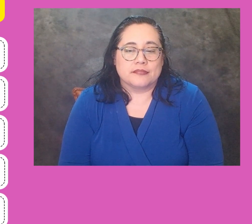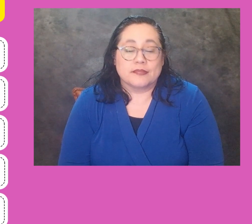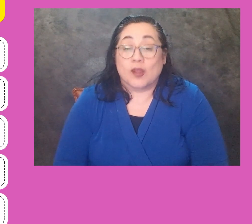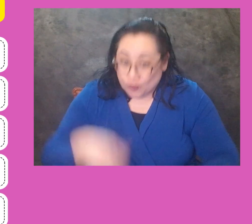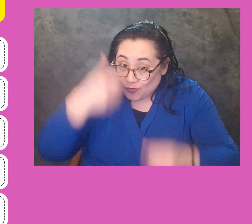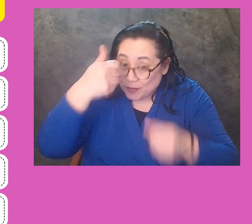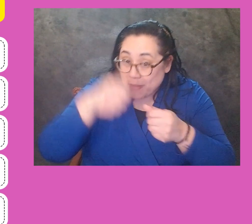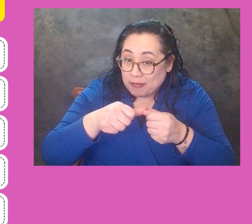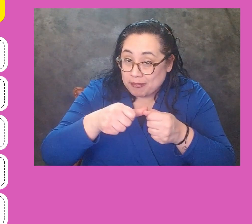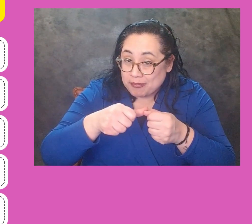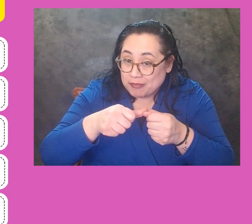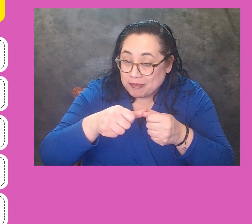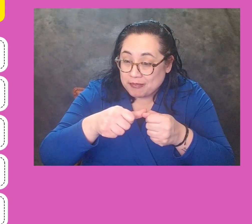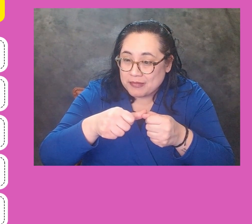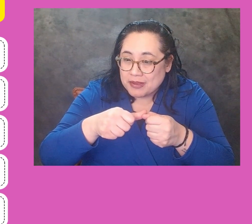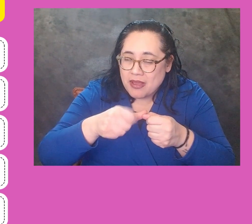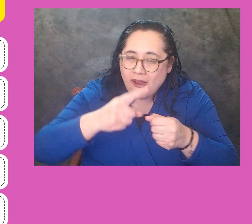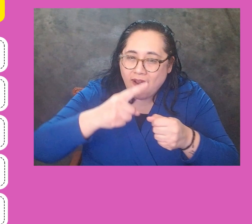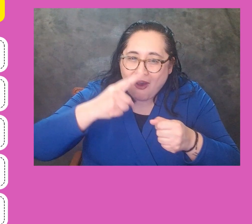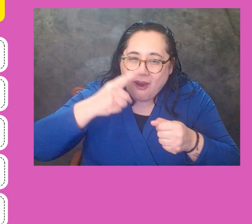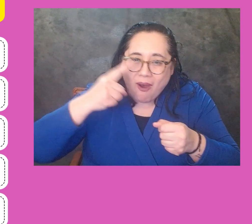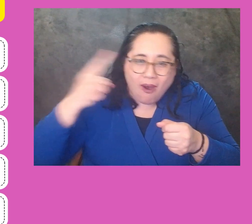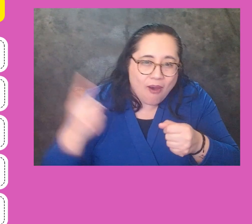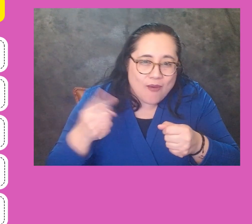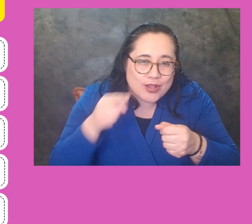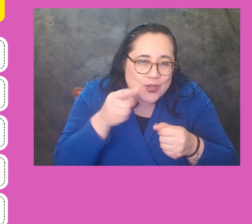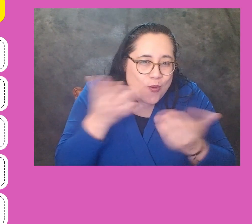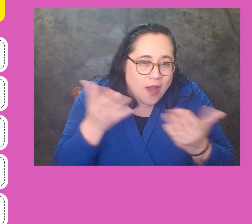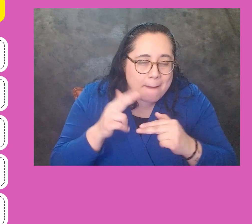Remember, you are